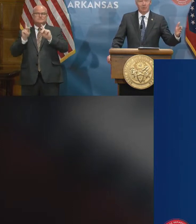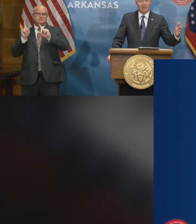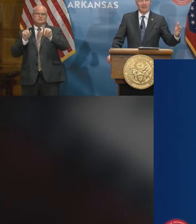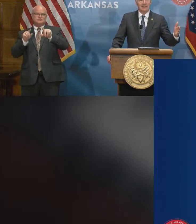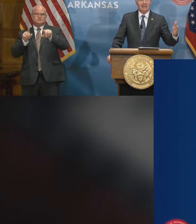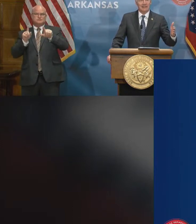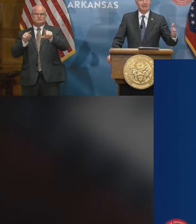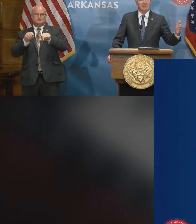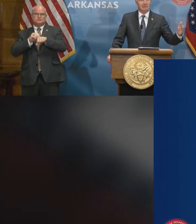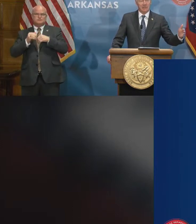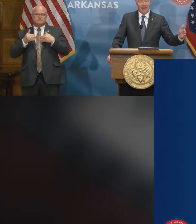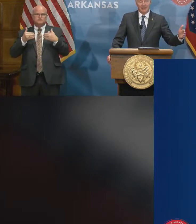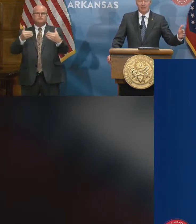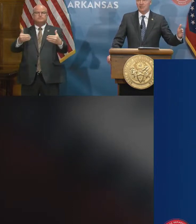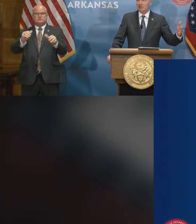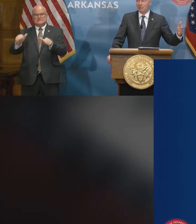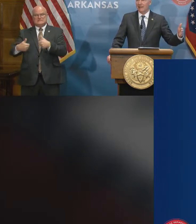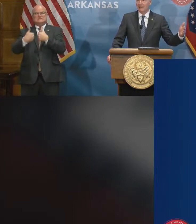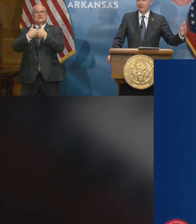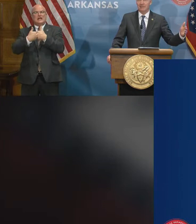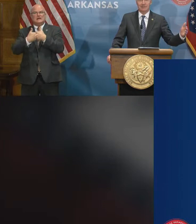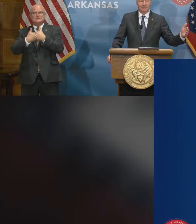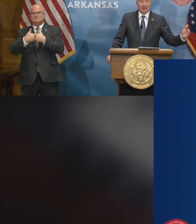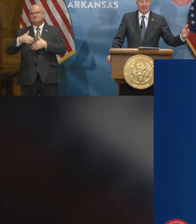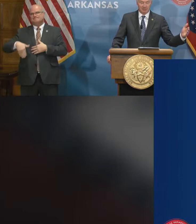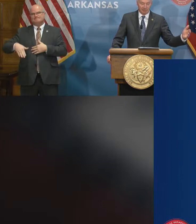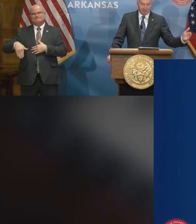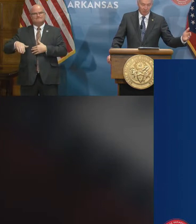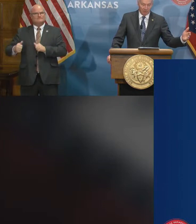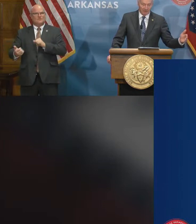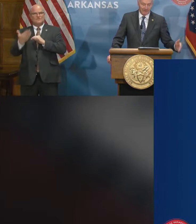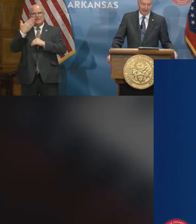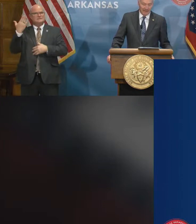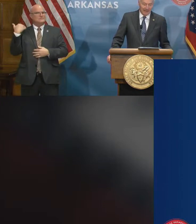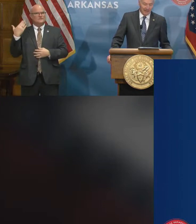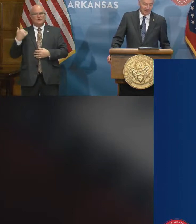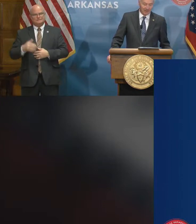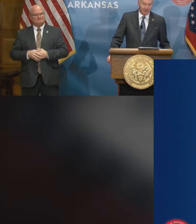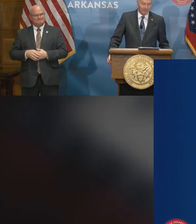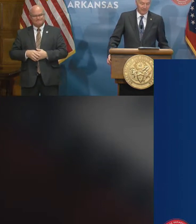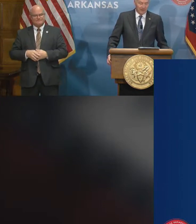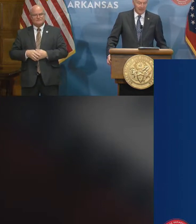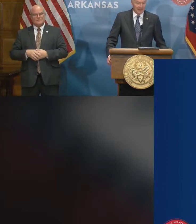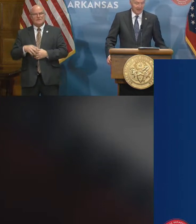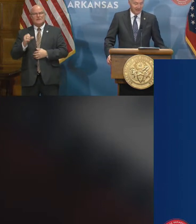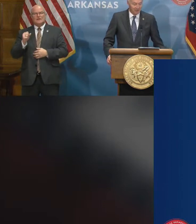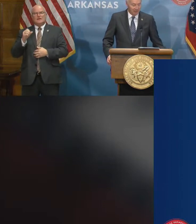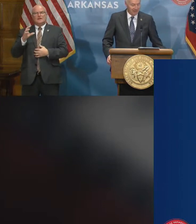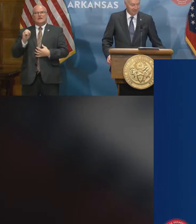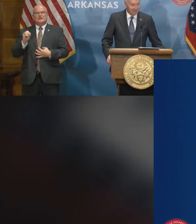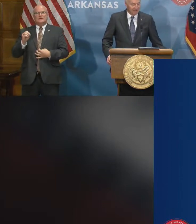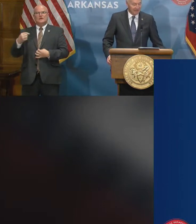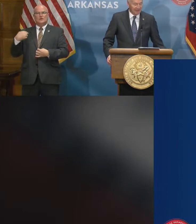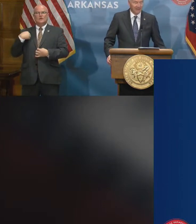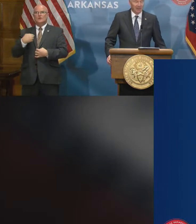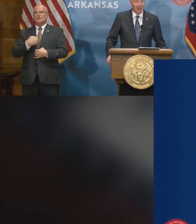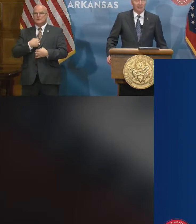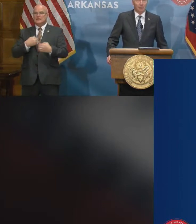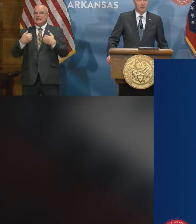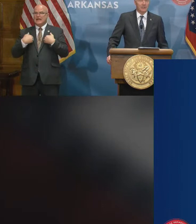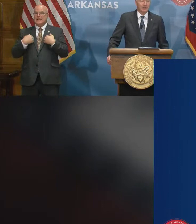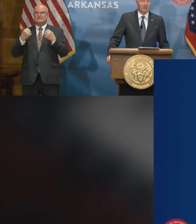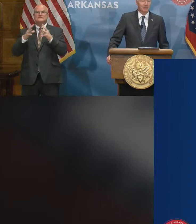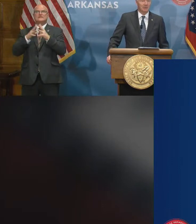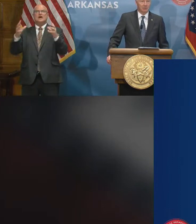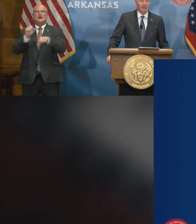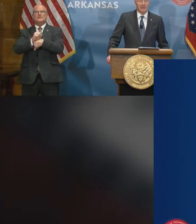moves forward gives us challenges that we haven't faced before. And so we have a lot